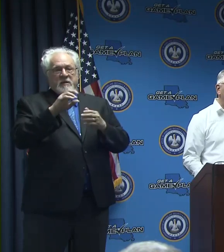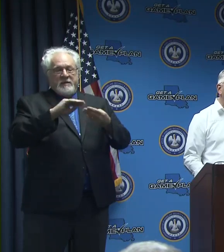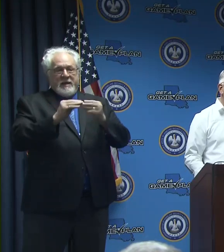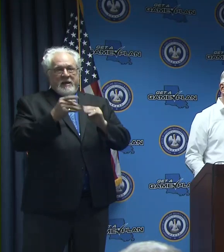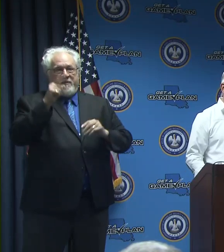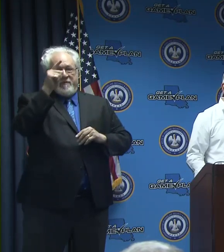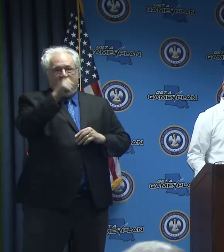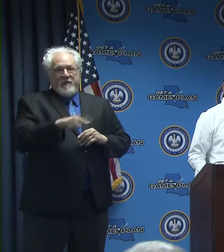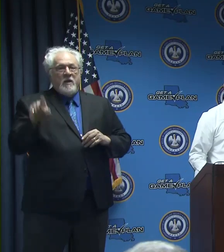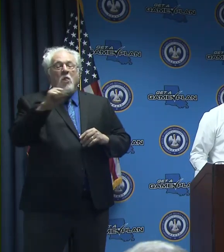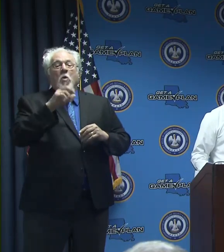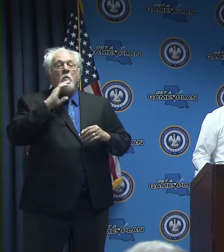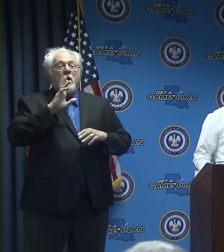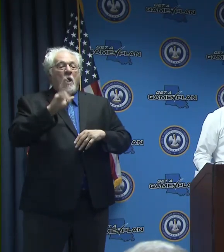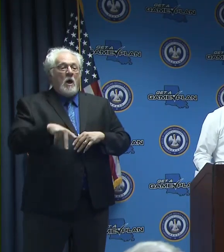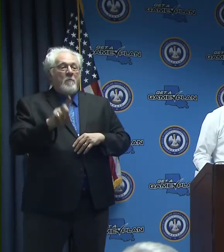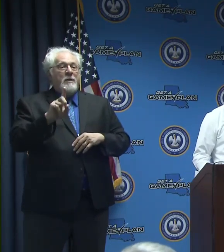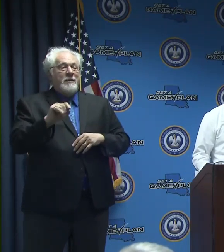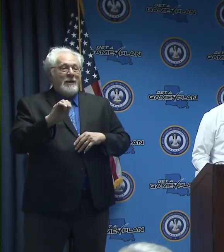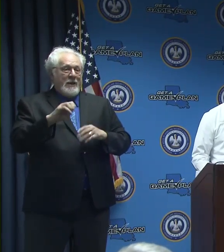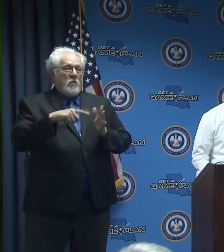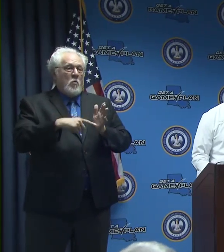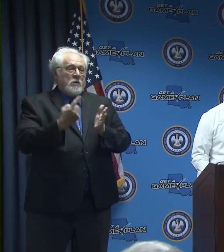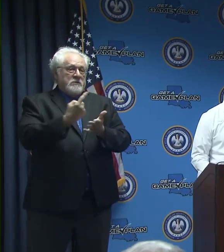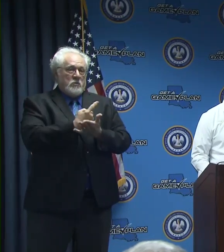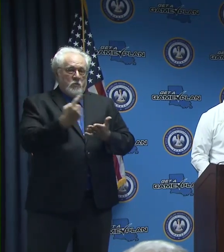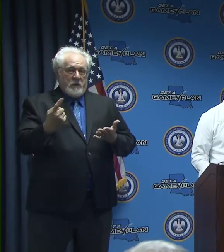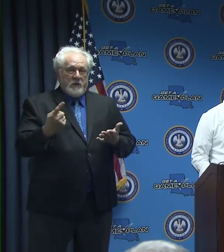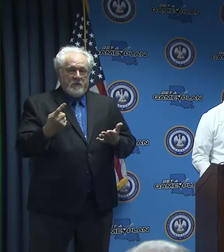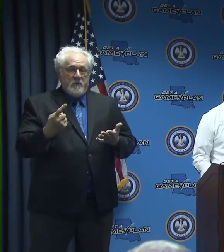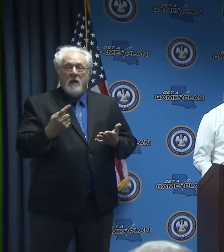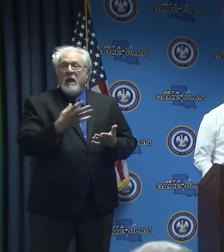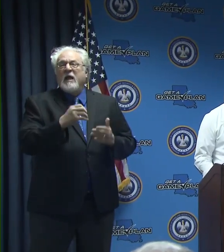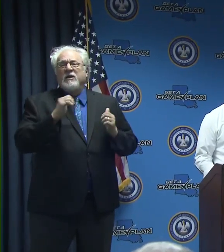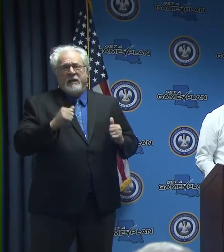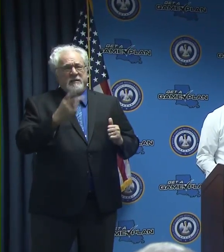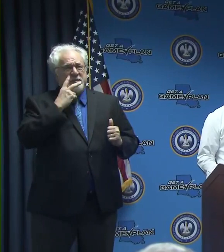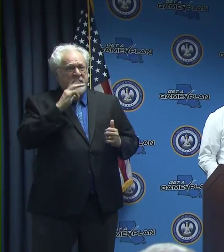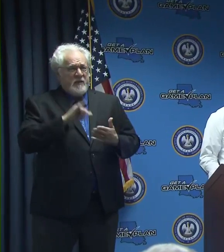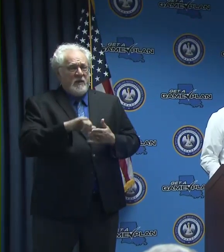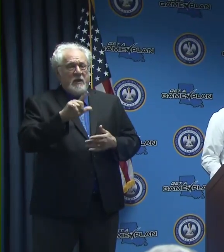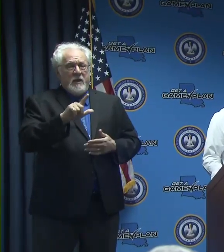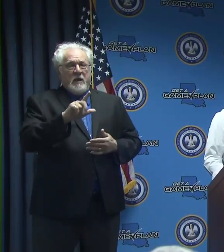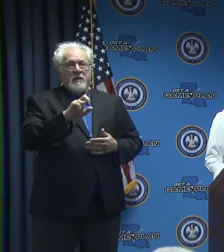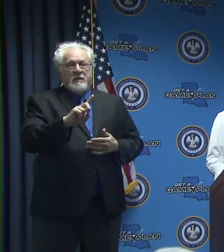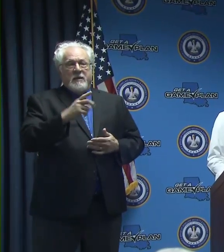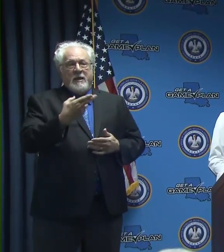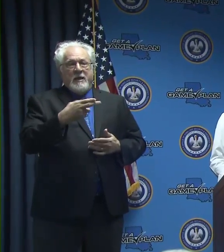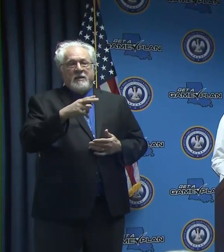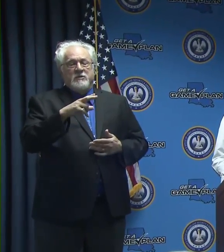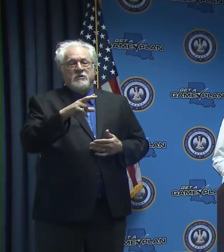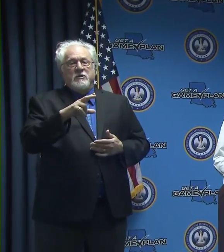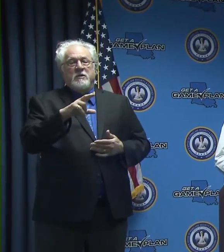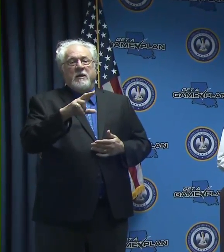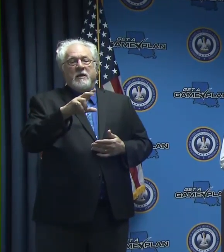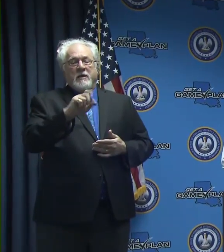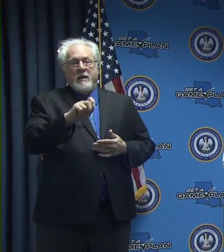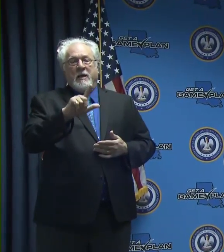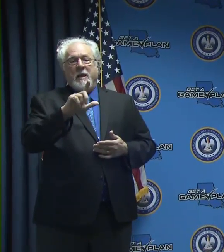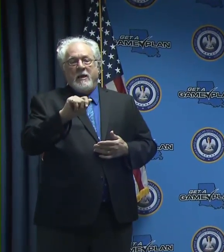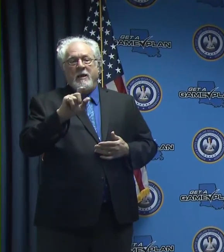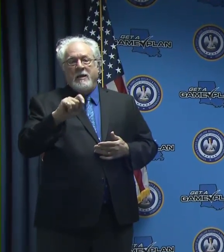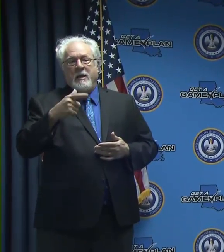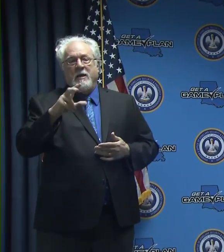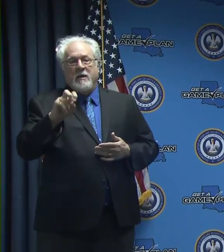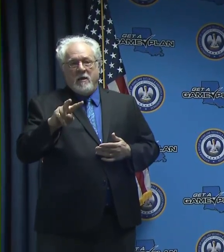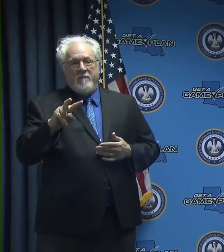be updated not every day, but once each week. And you can see this at ldh.la.gov. And this